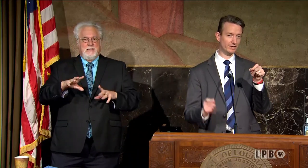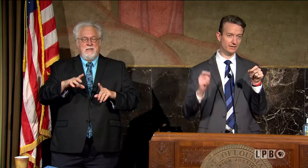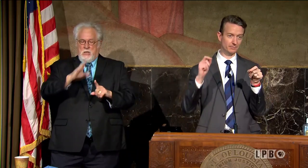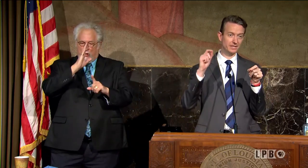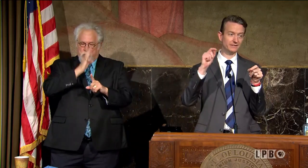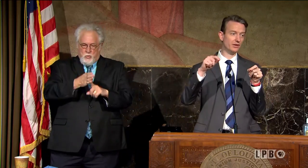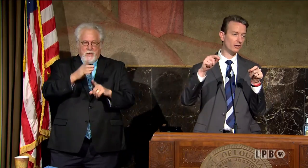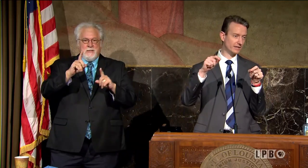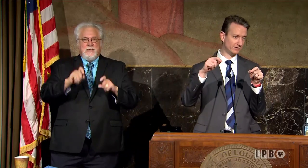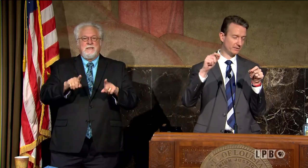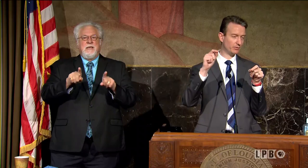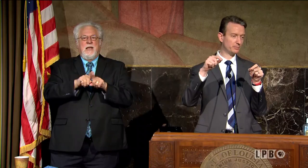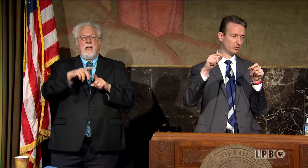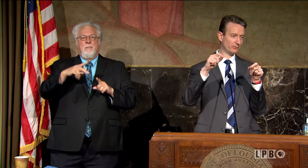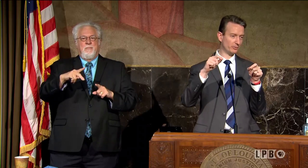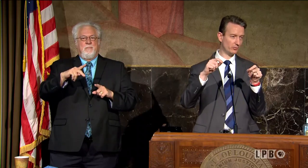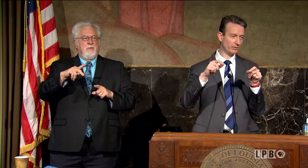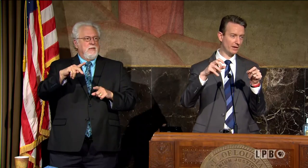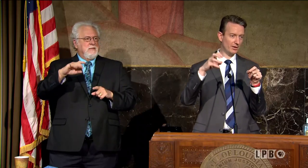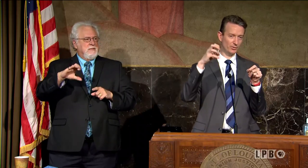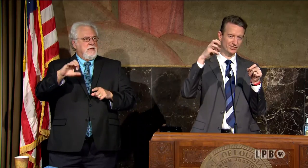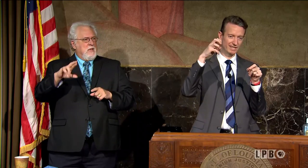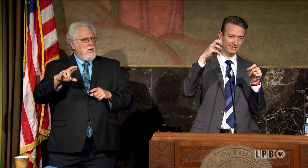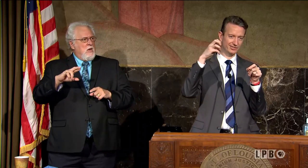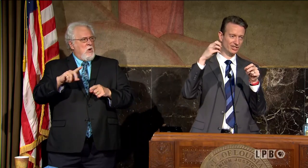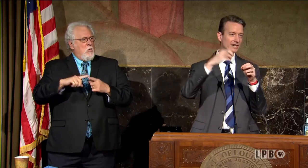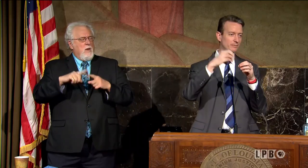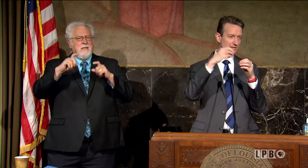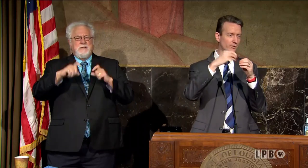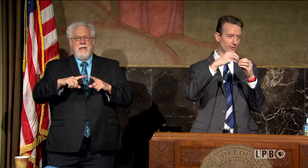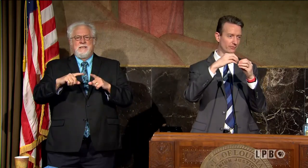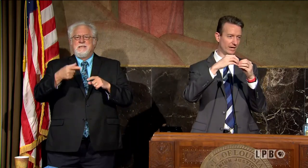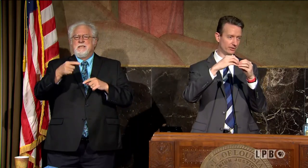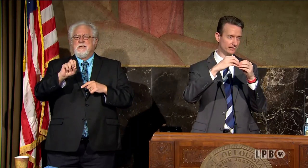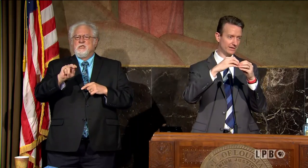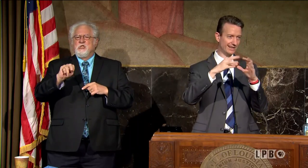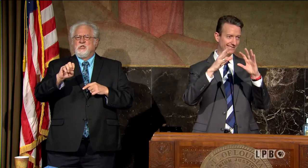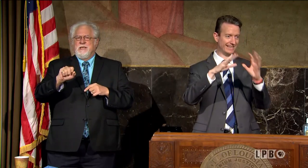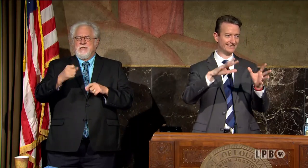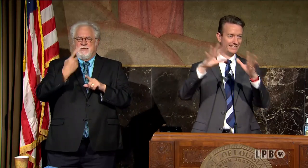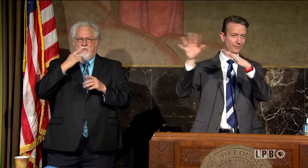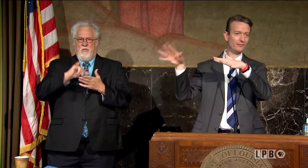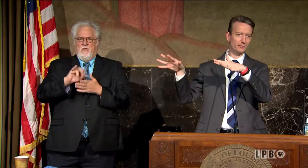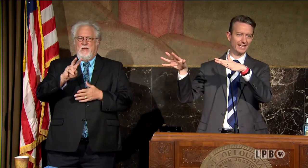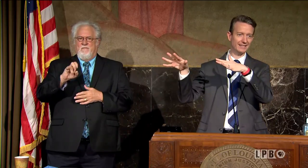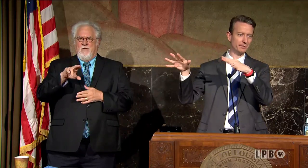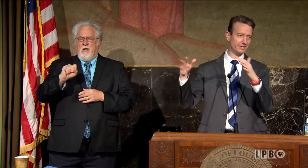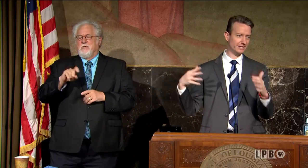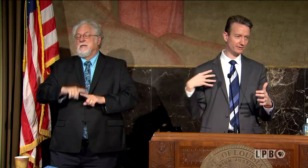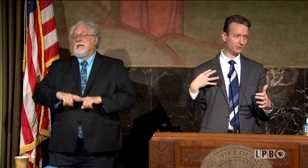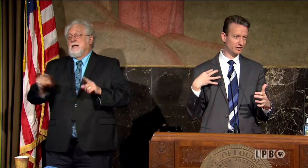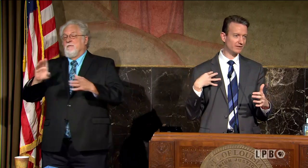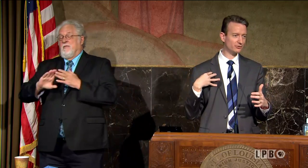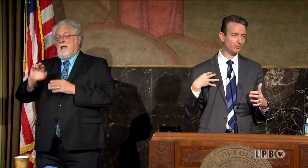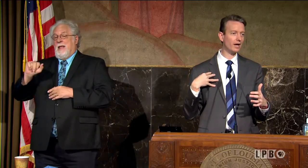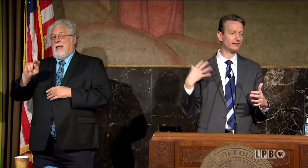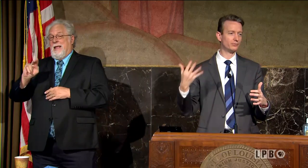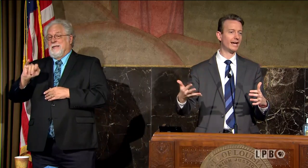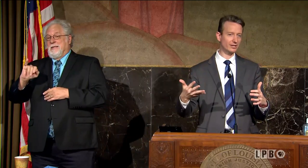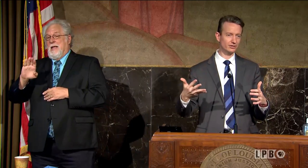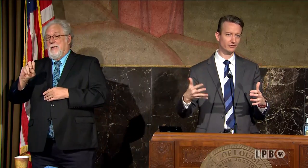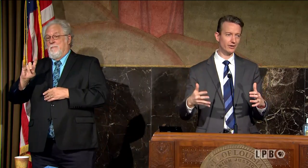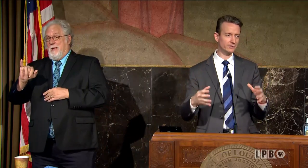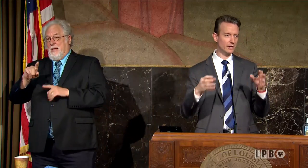similar way to the PCR test that most people are familiar with, which test the genetic material of the virus. That is different from the antibody test, which tests your